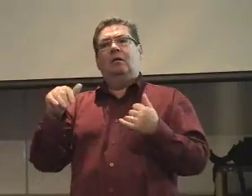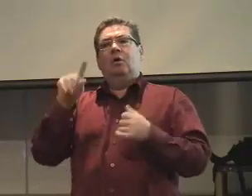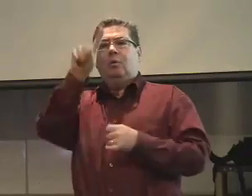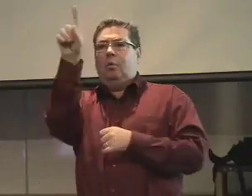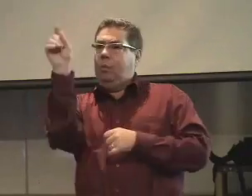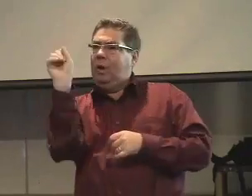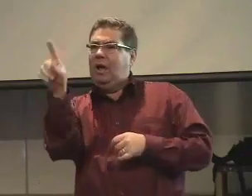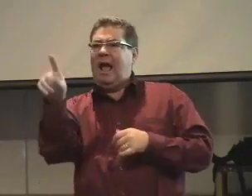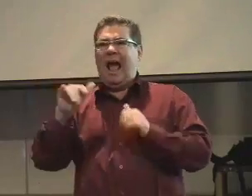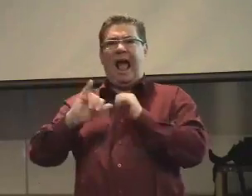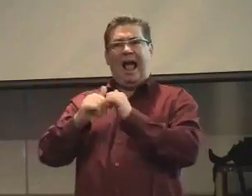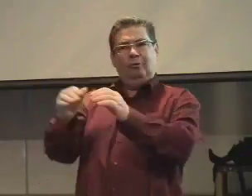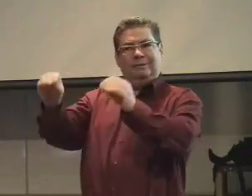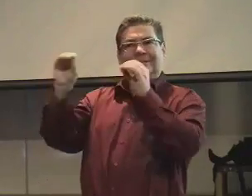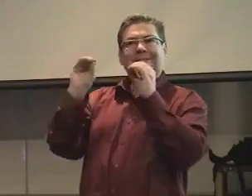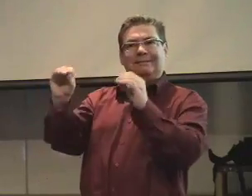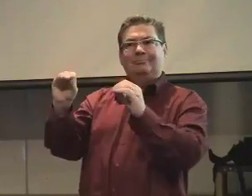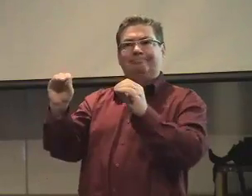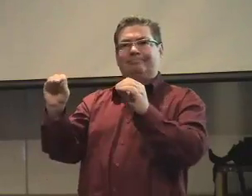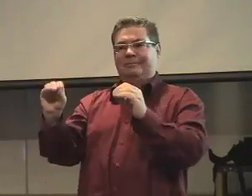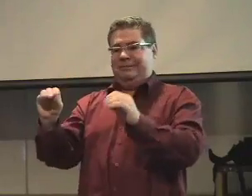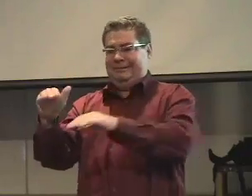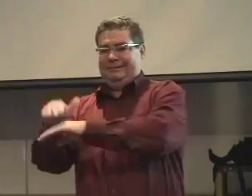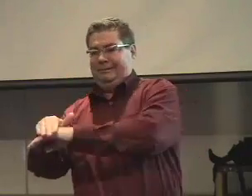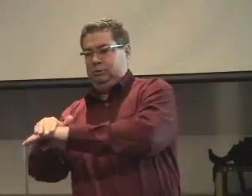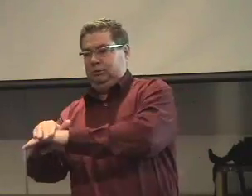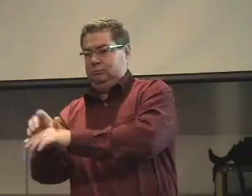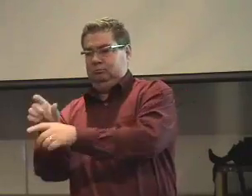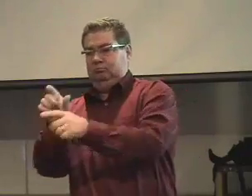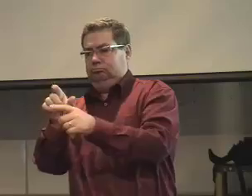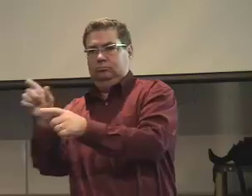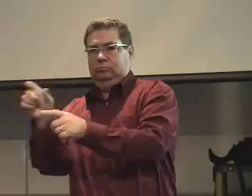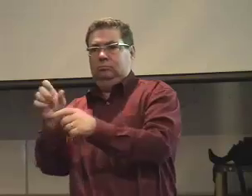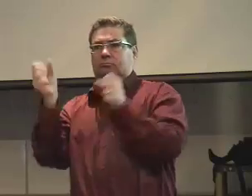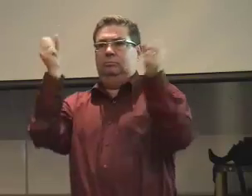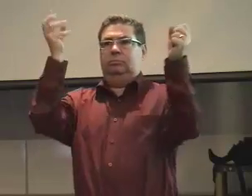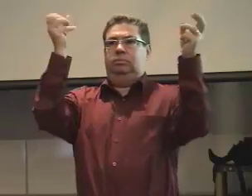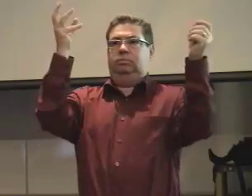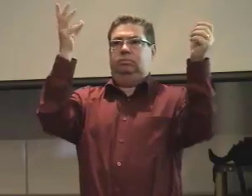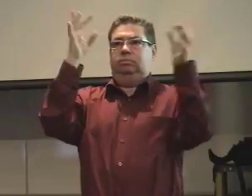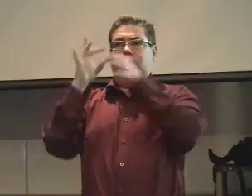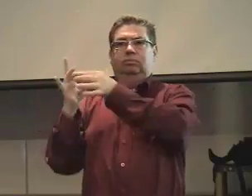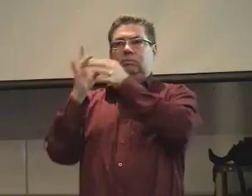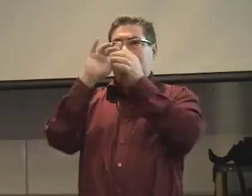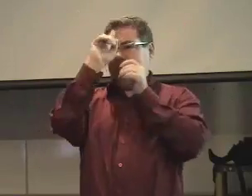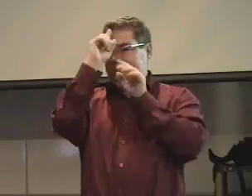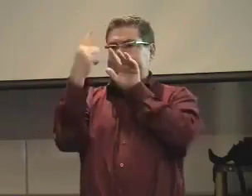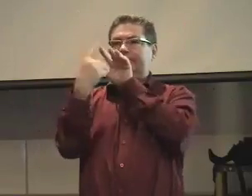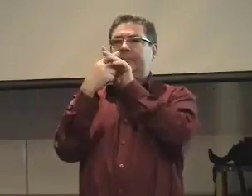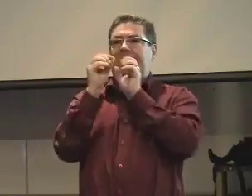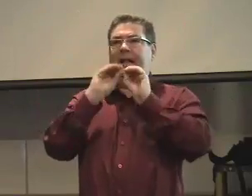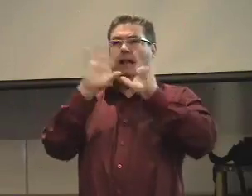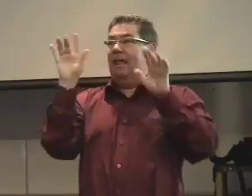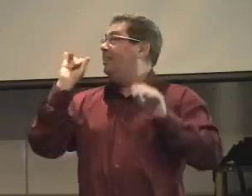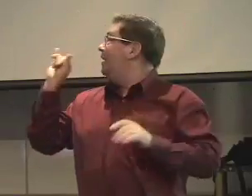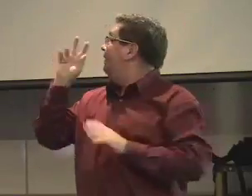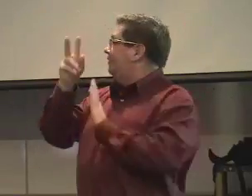how do you teach him to do that? How do you start? This little clip, which it's very fuzzy,